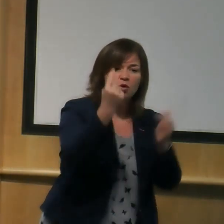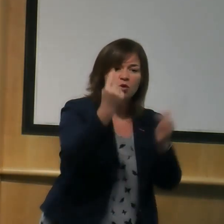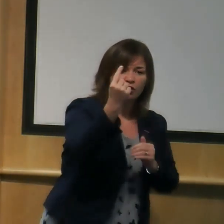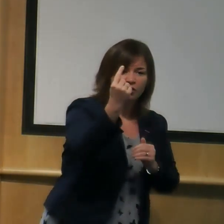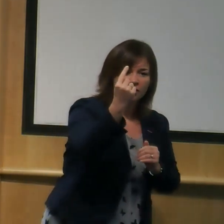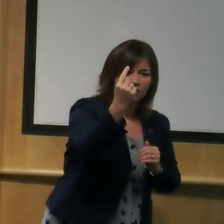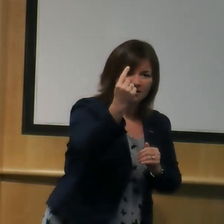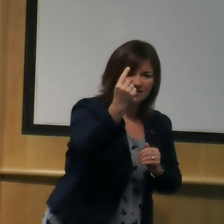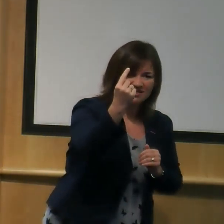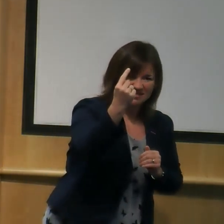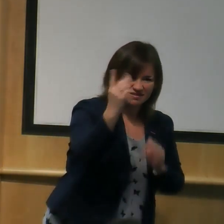We'll break it.